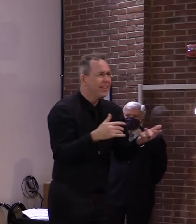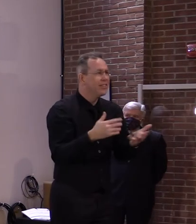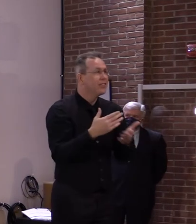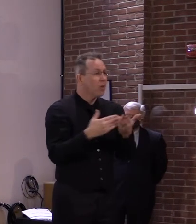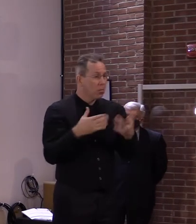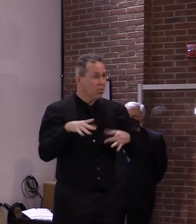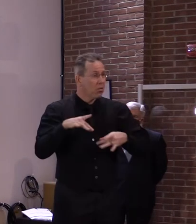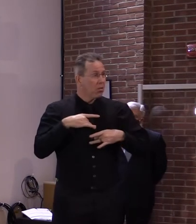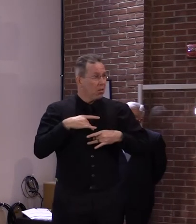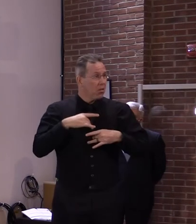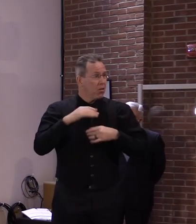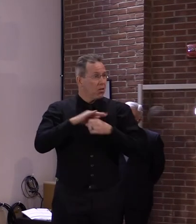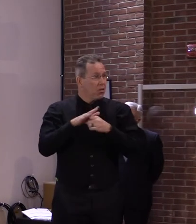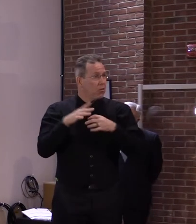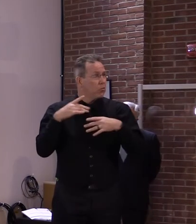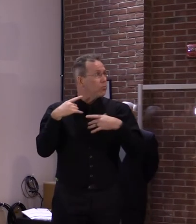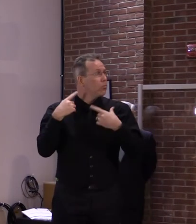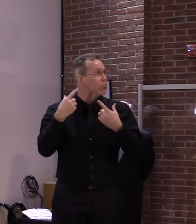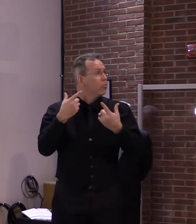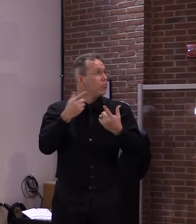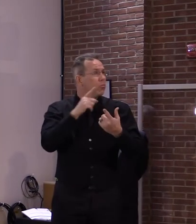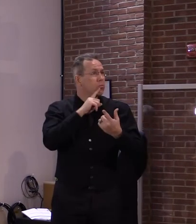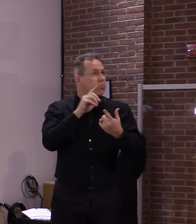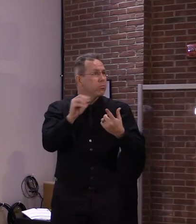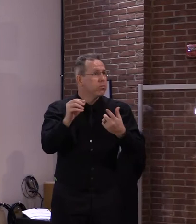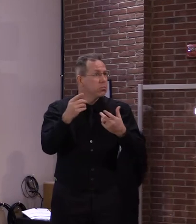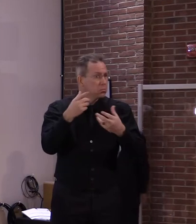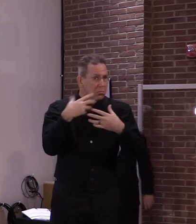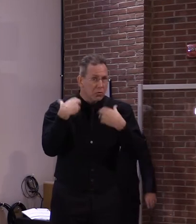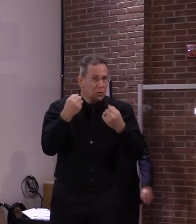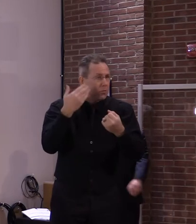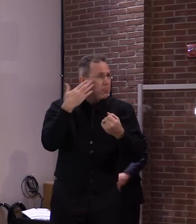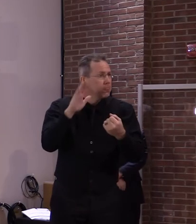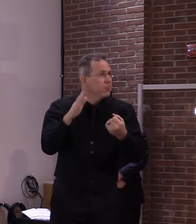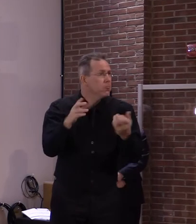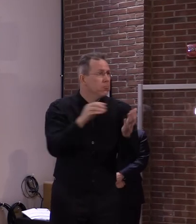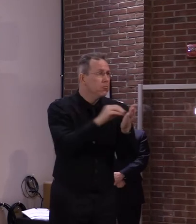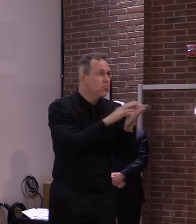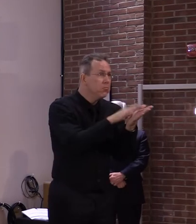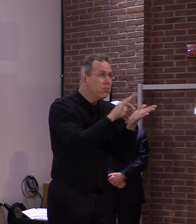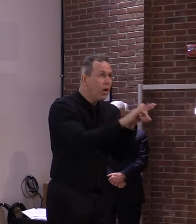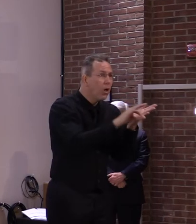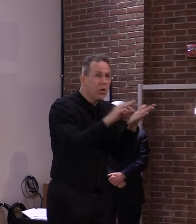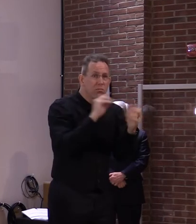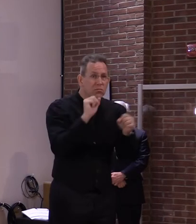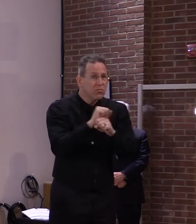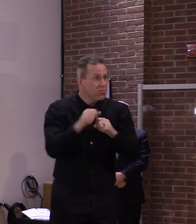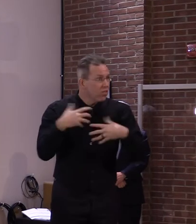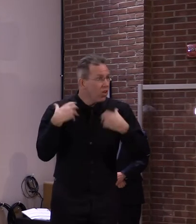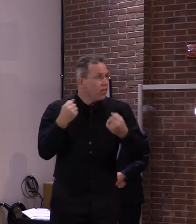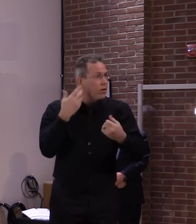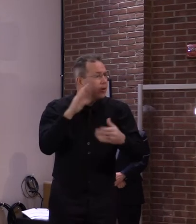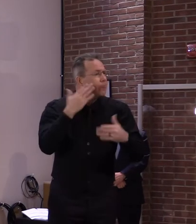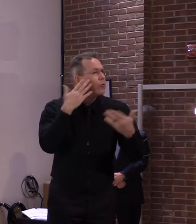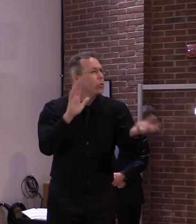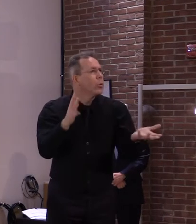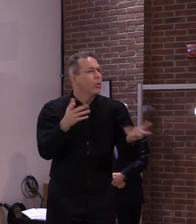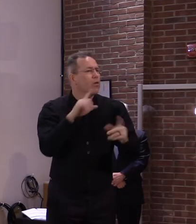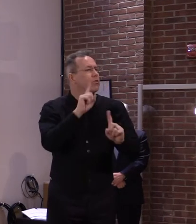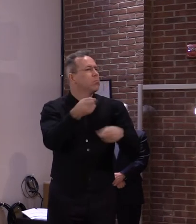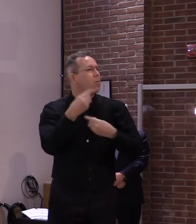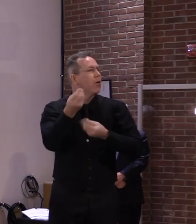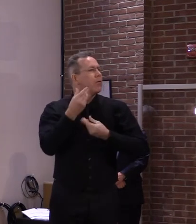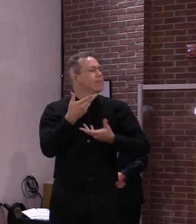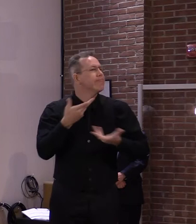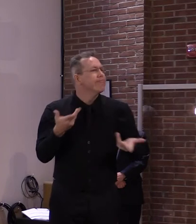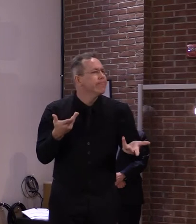you but you haven't been in the hospital or had anything worse happen so you were considered technically recovered from that acute illness